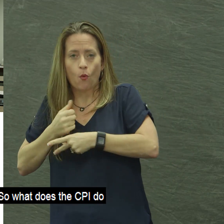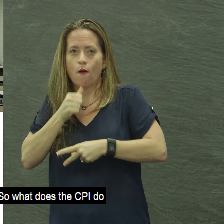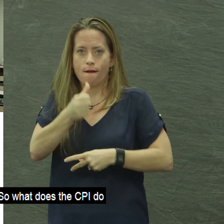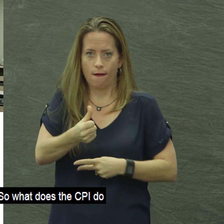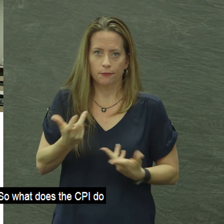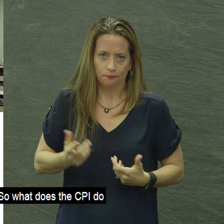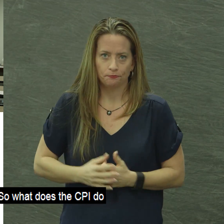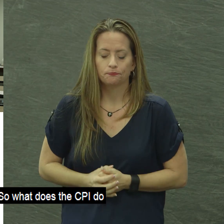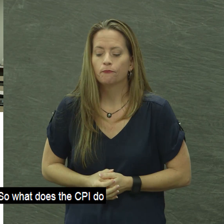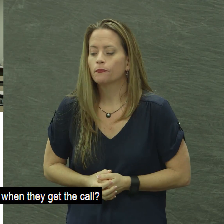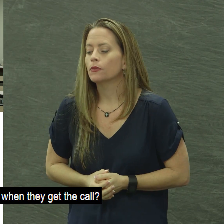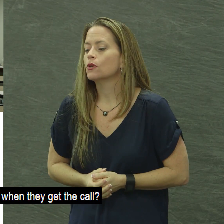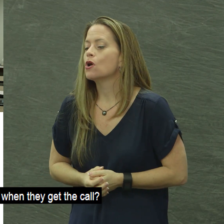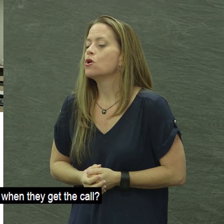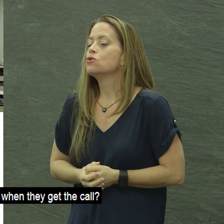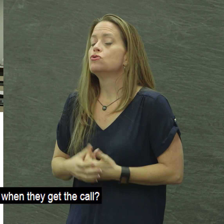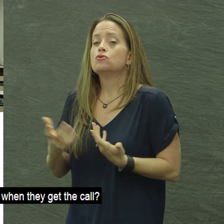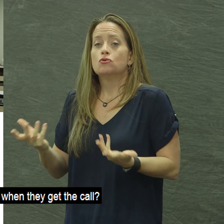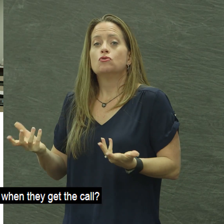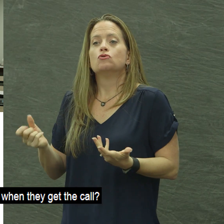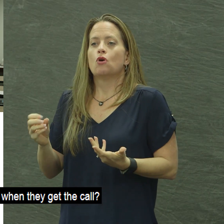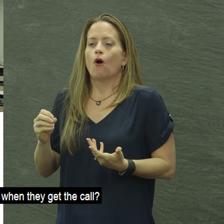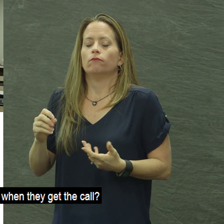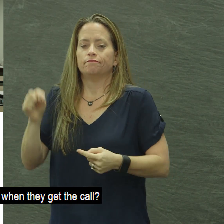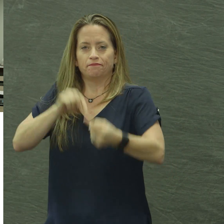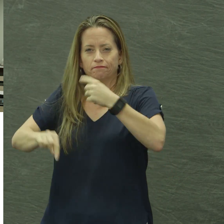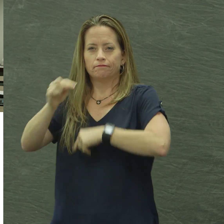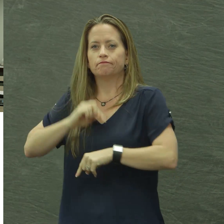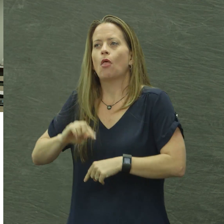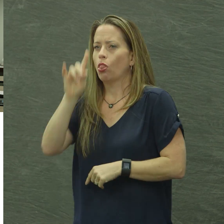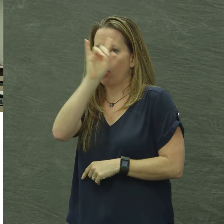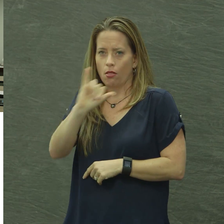So what does the CPI do when they get the call?